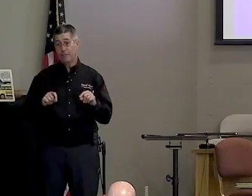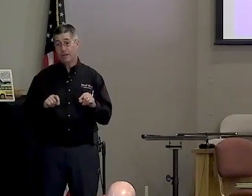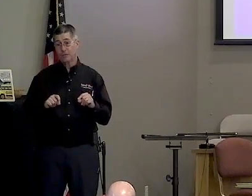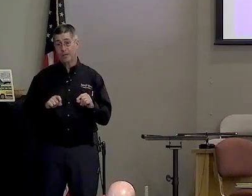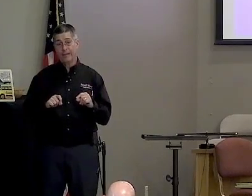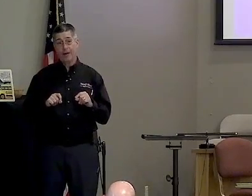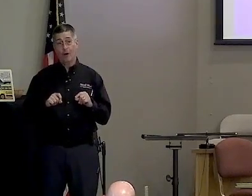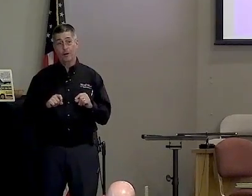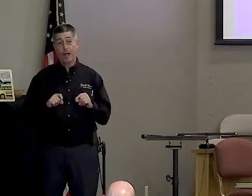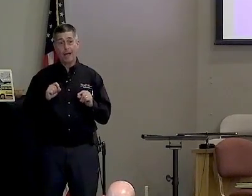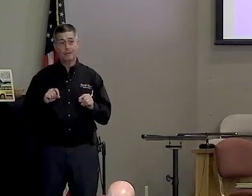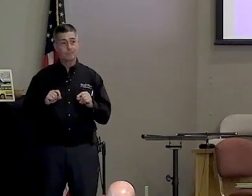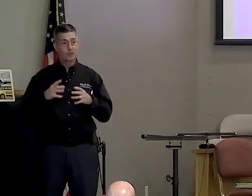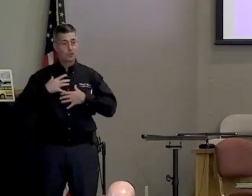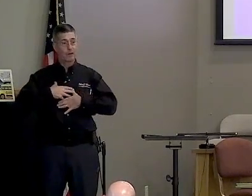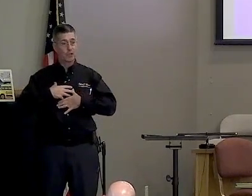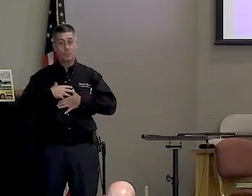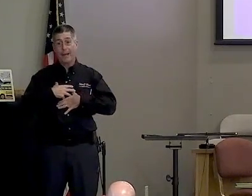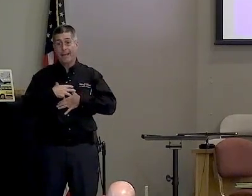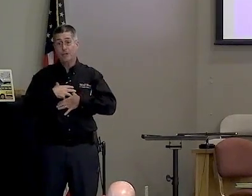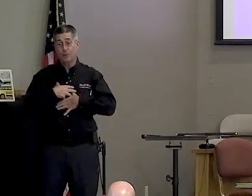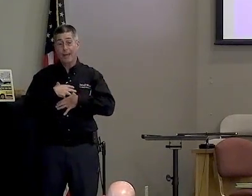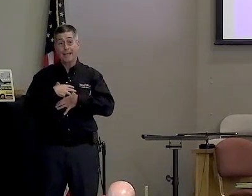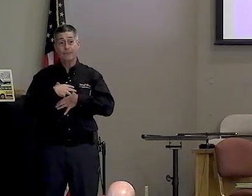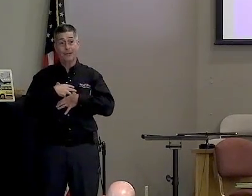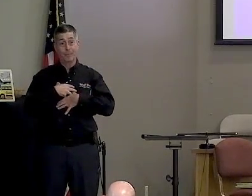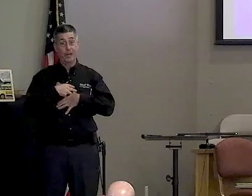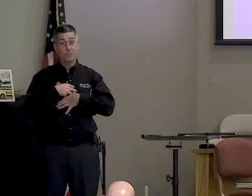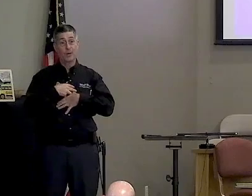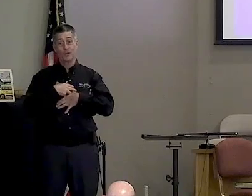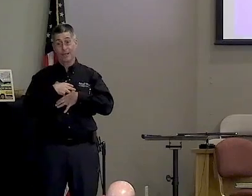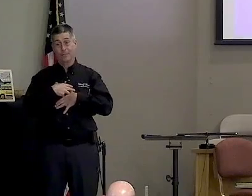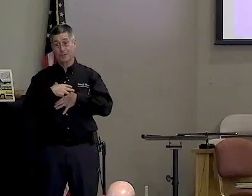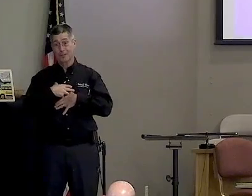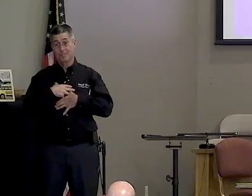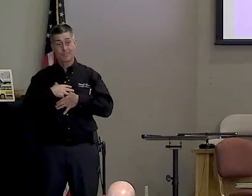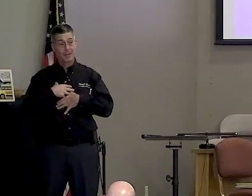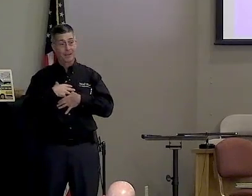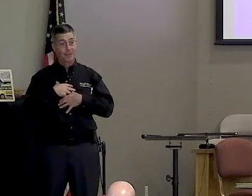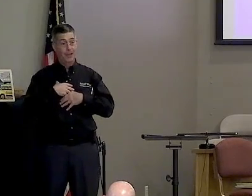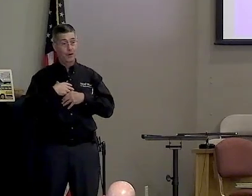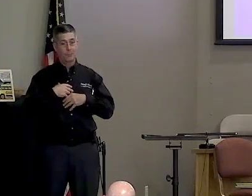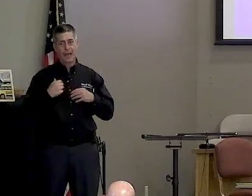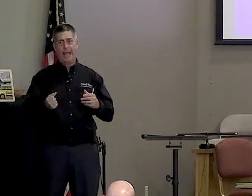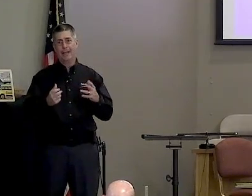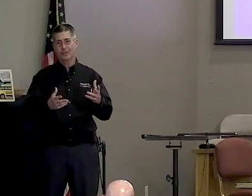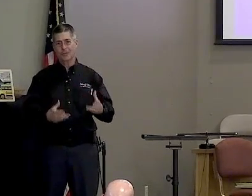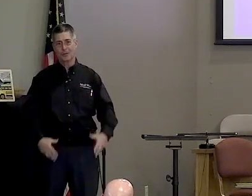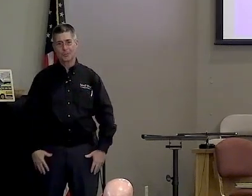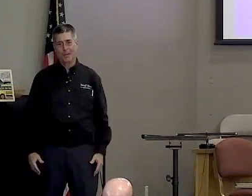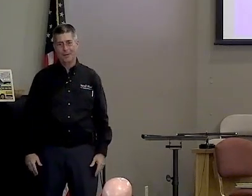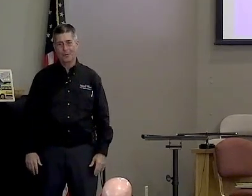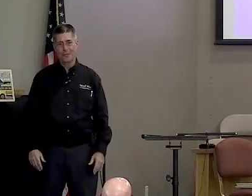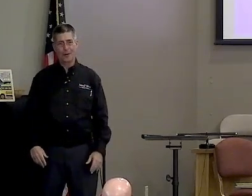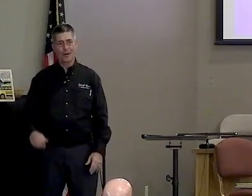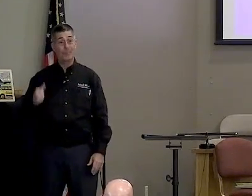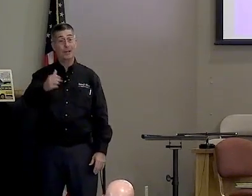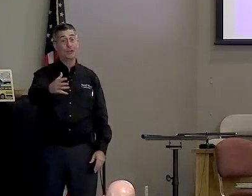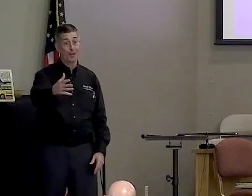ministry that are not servants by nature, by gifting, by spiritual gifts, that are lions, so to speak, or that are administrators,